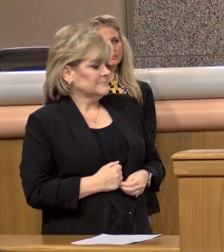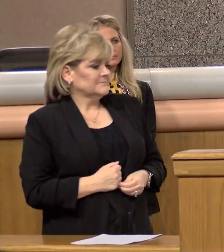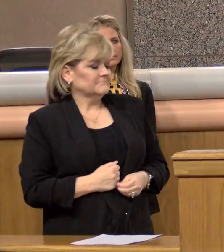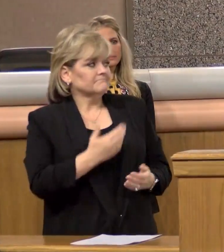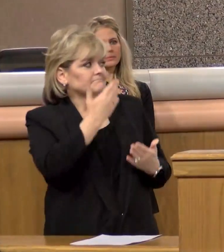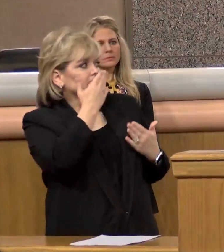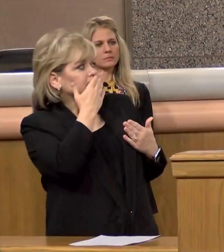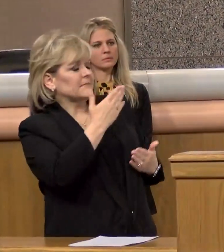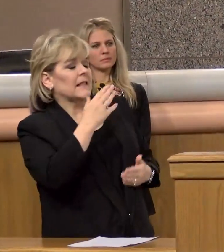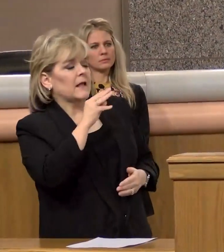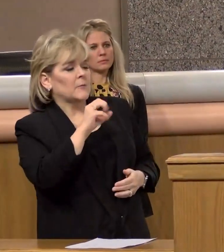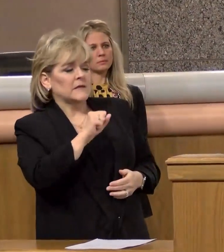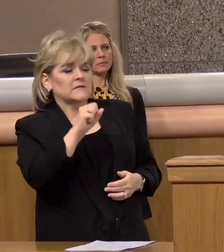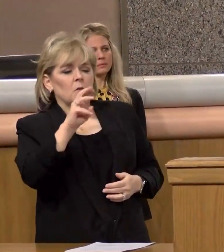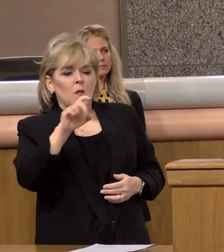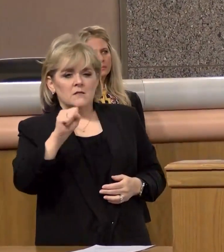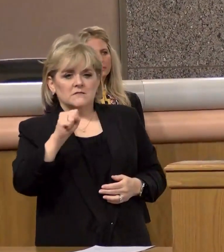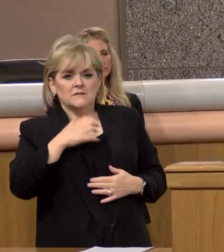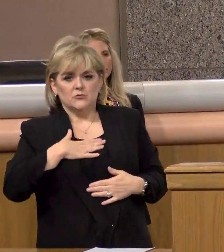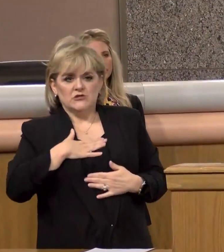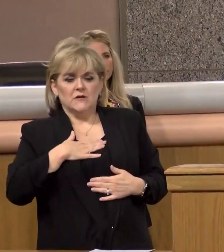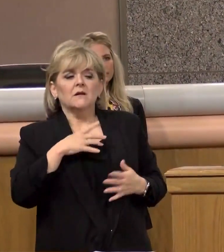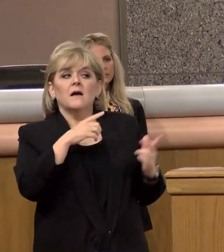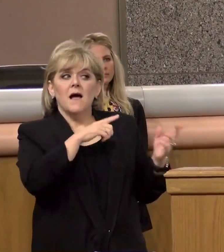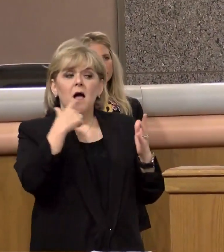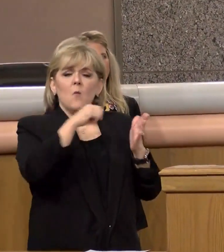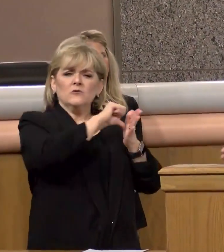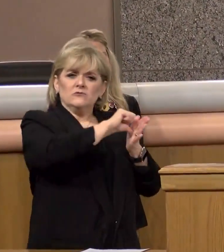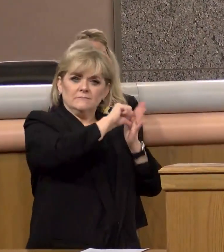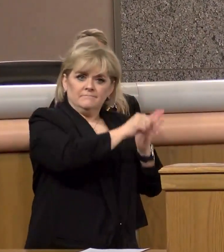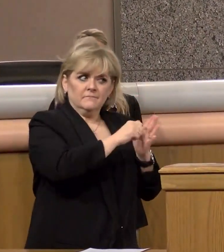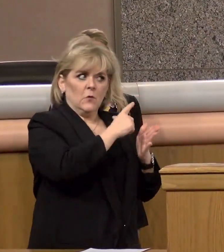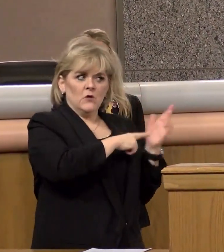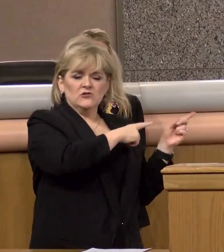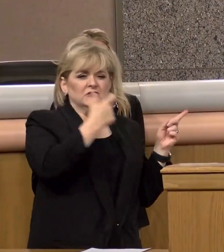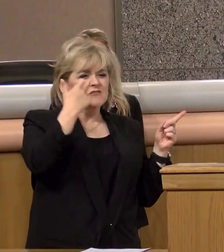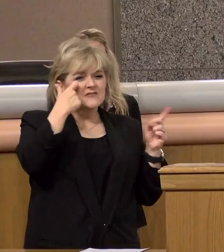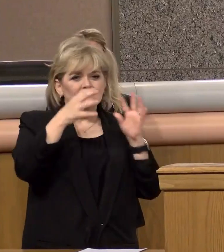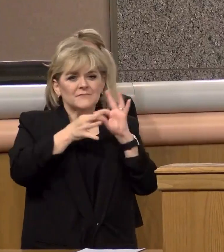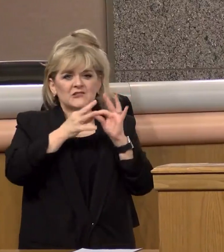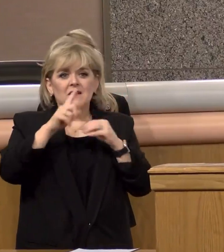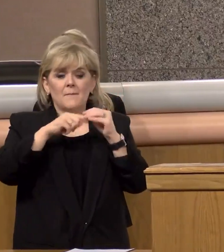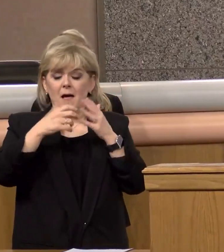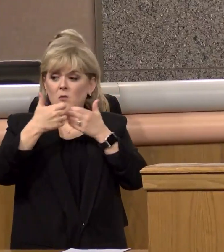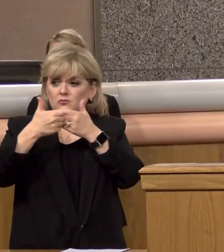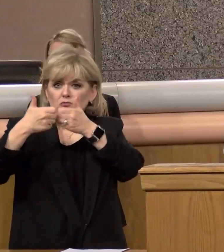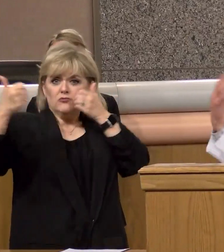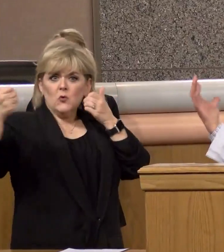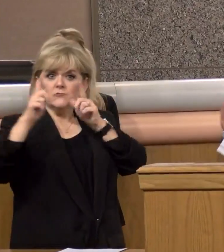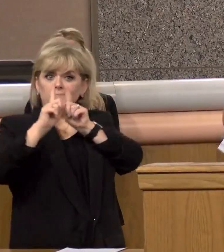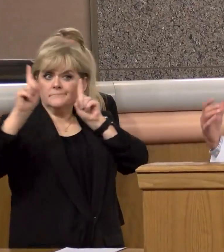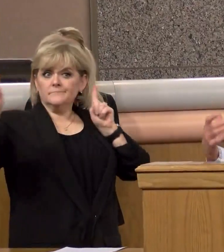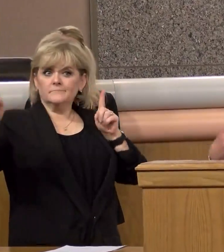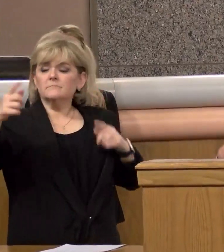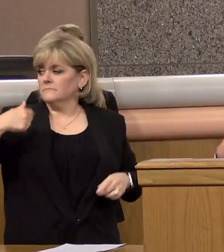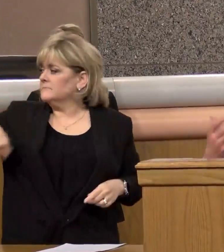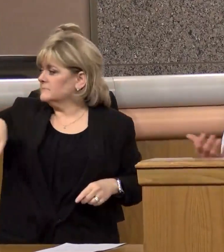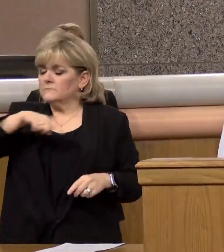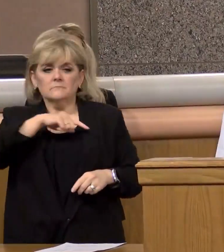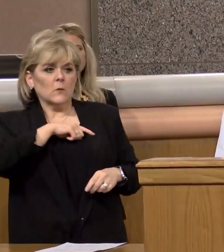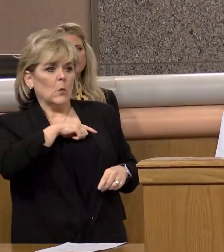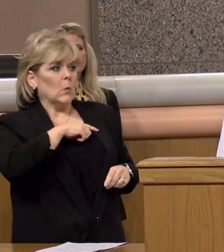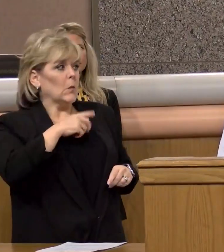Thank you, Ms. Wells. I appreciate that. Let me just reiterate what Catherine said about social distancing. We've seen it. I think all the leaders up here